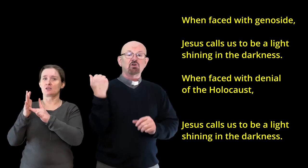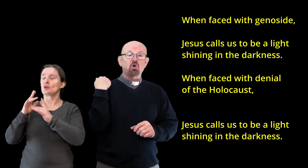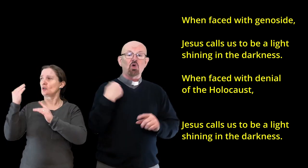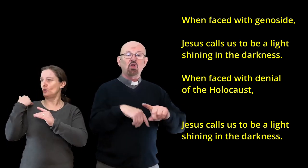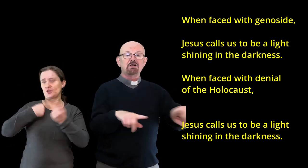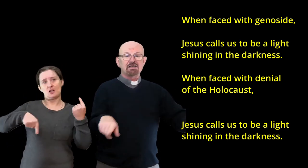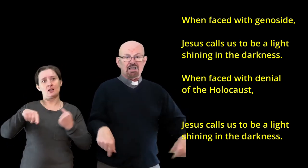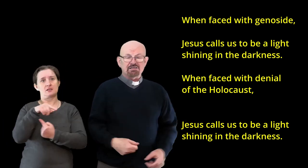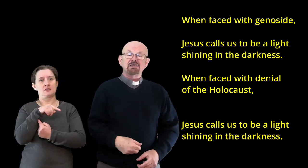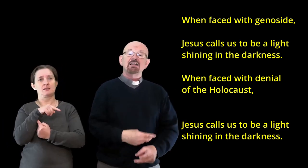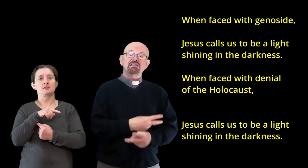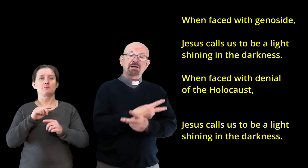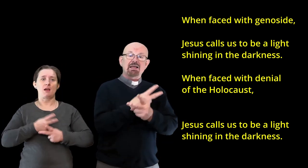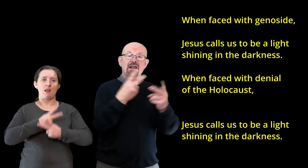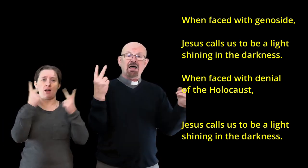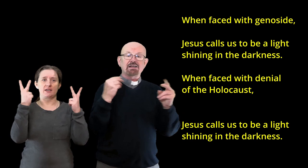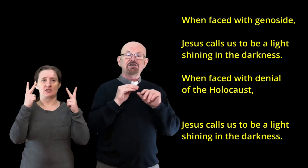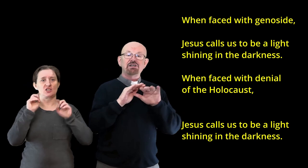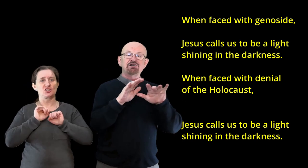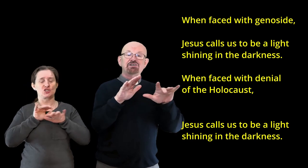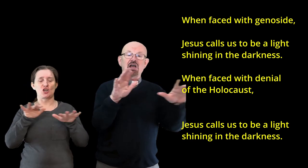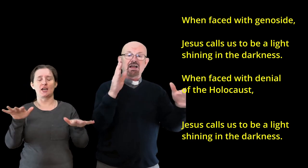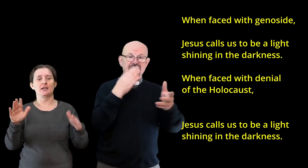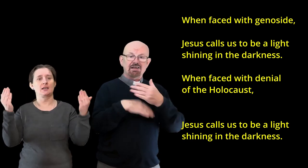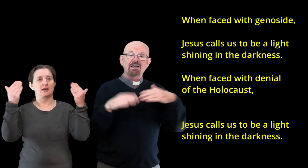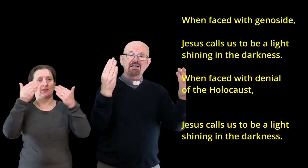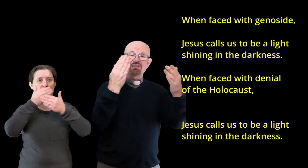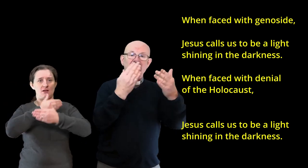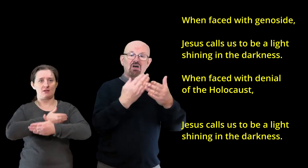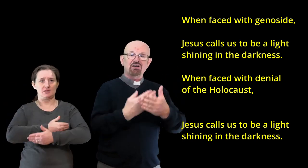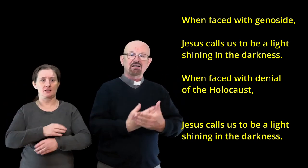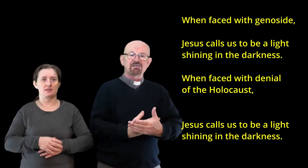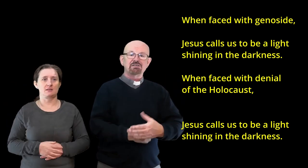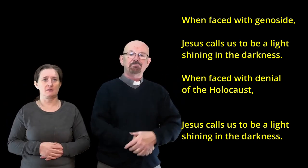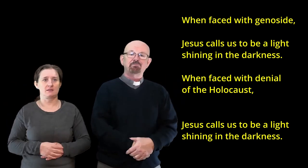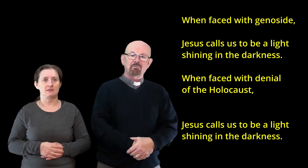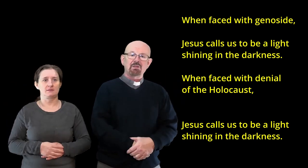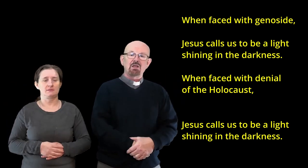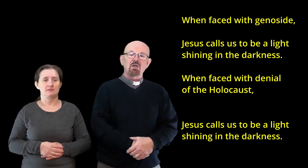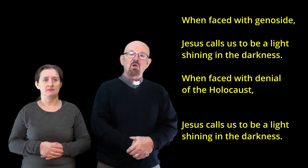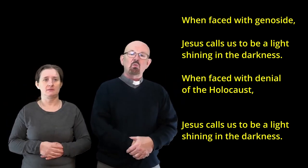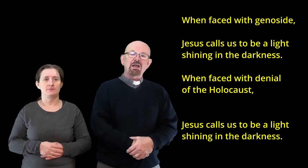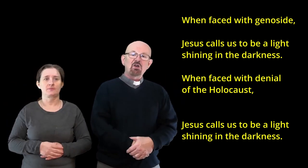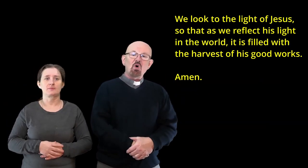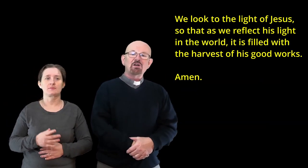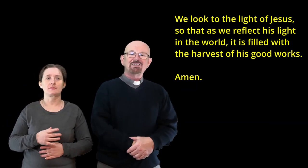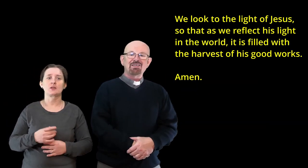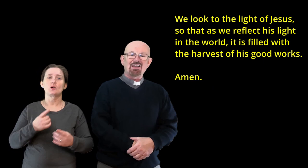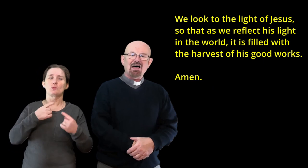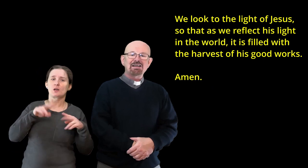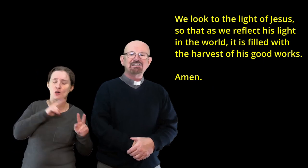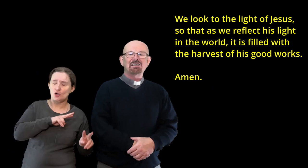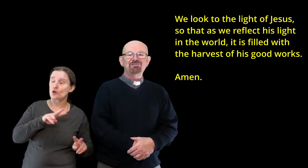Jesus calls us to be a light shining in the darkness. We look to